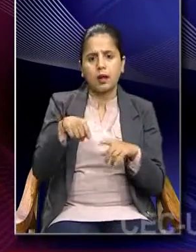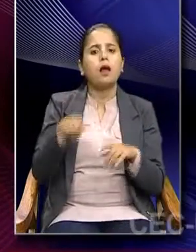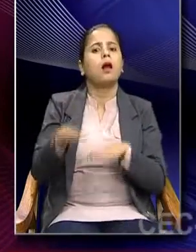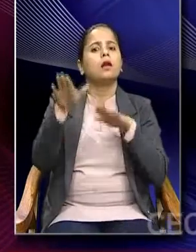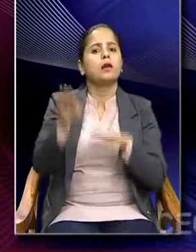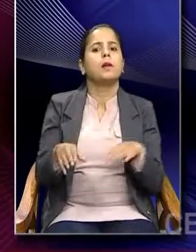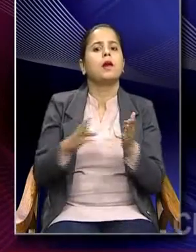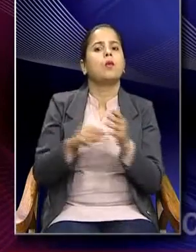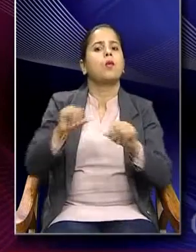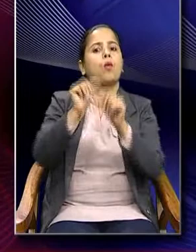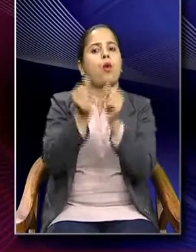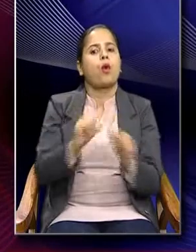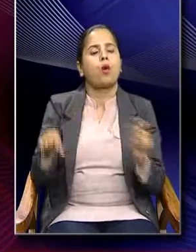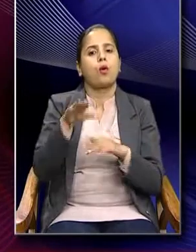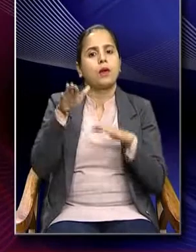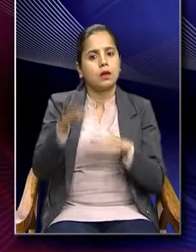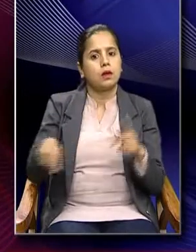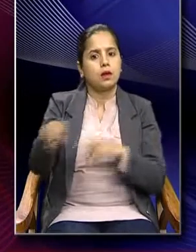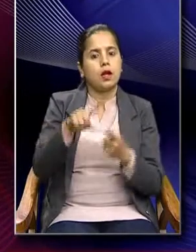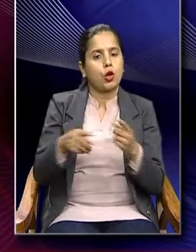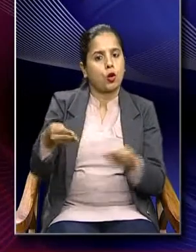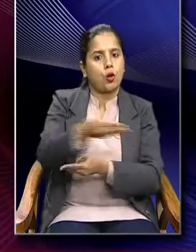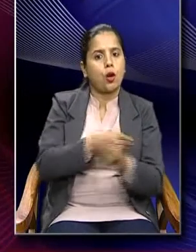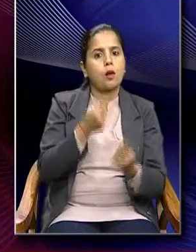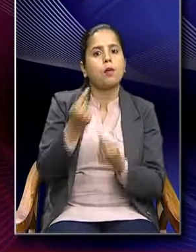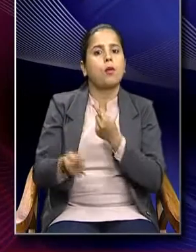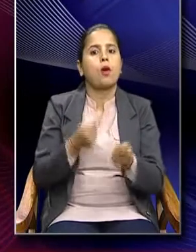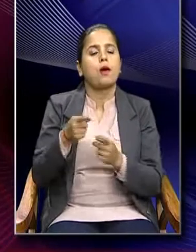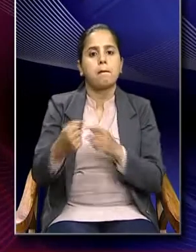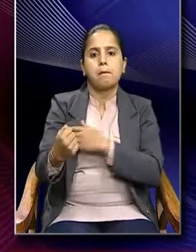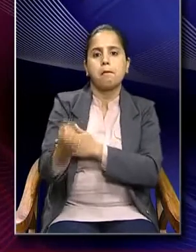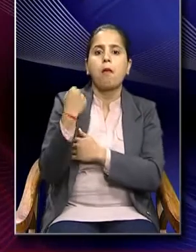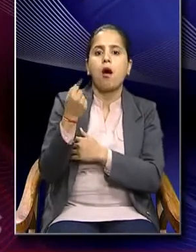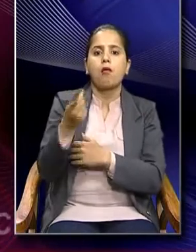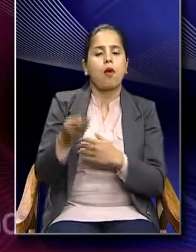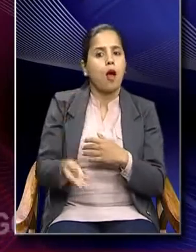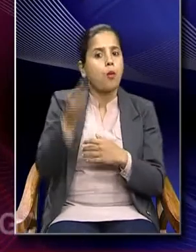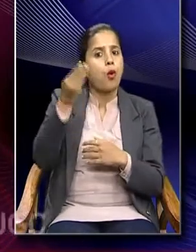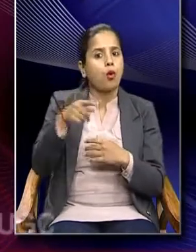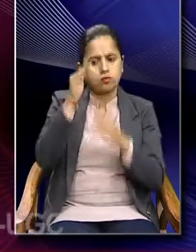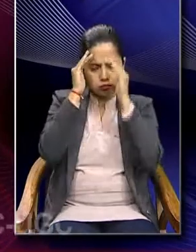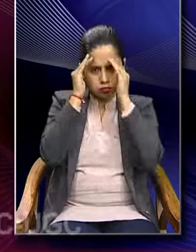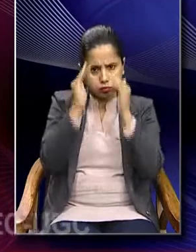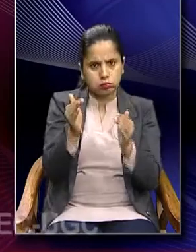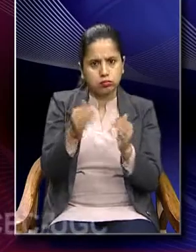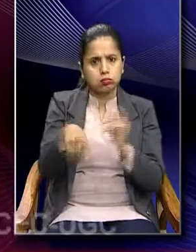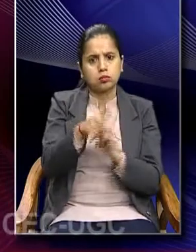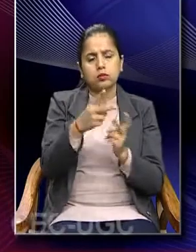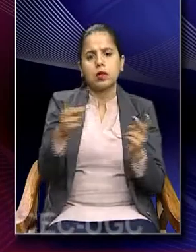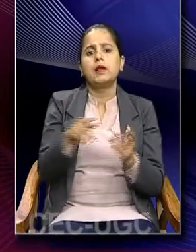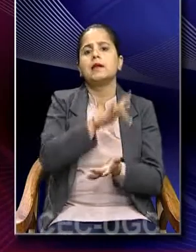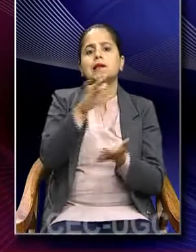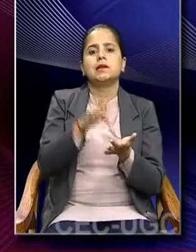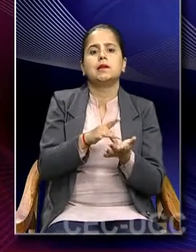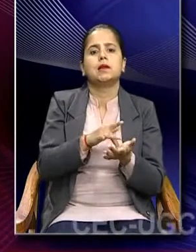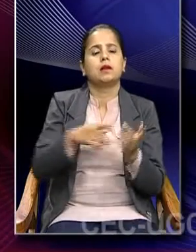rests upon the assumption that economic and political power are heavily concentrated and centralized in